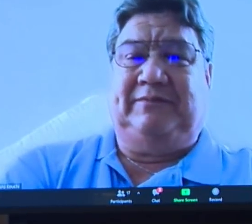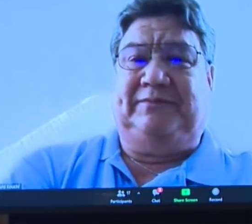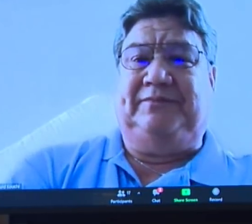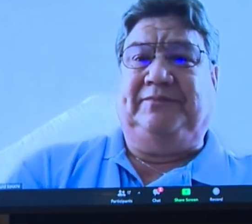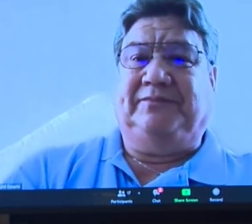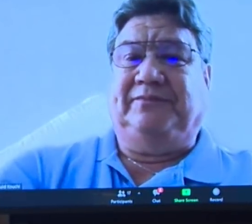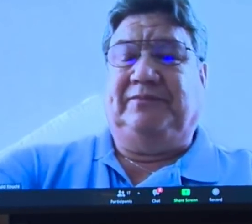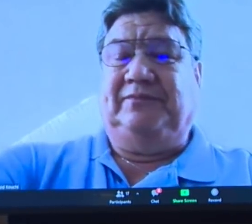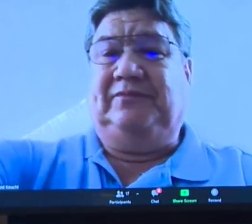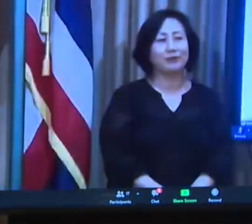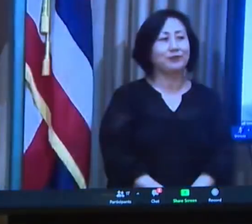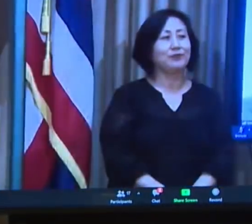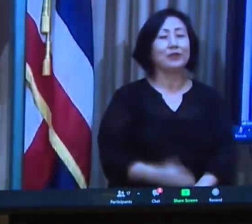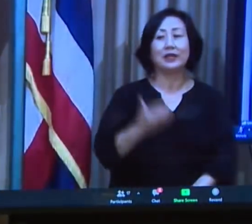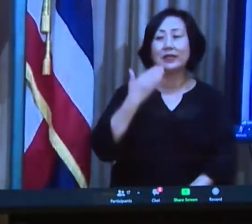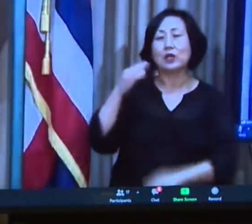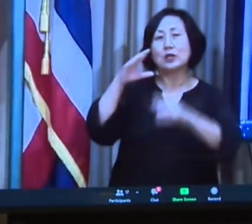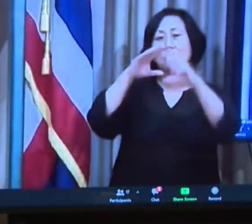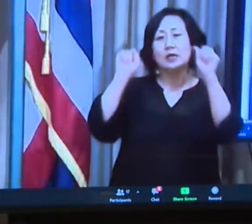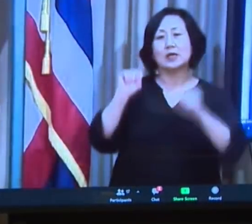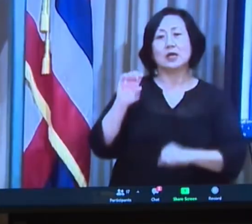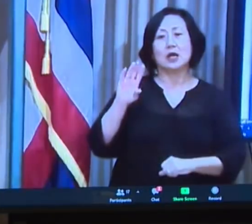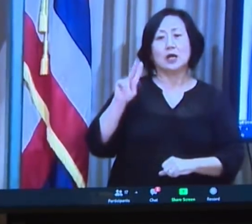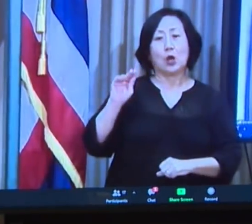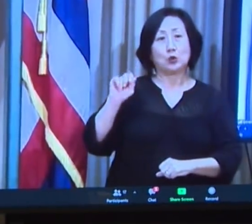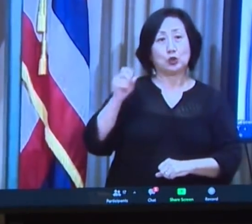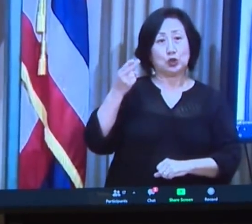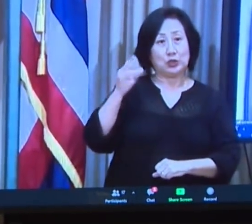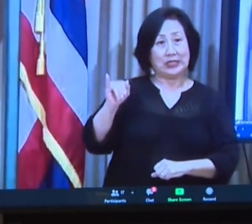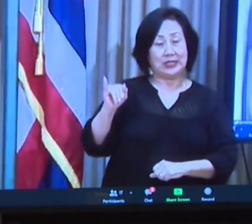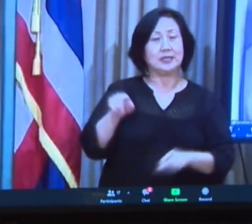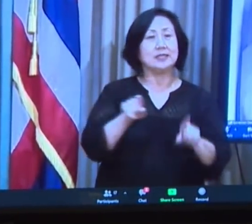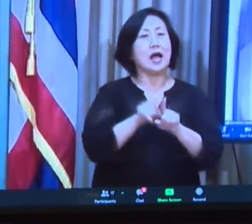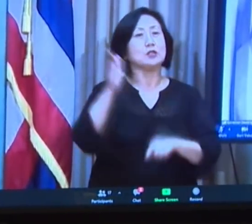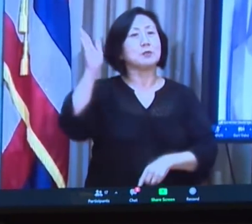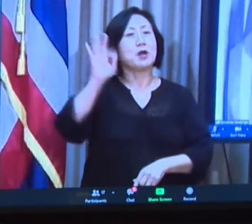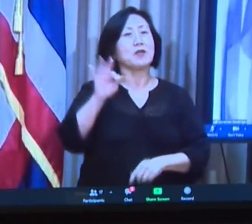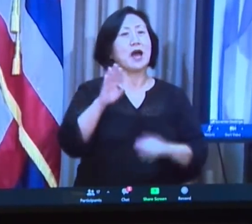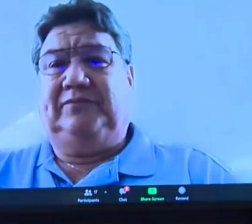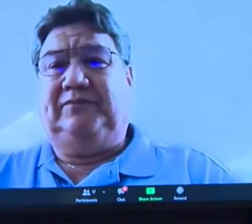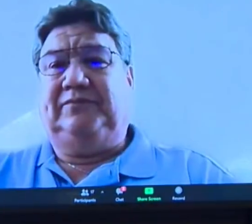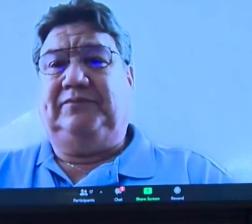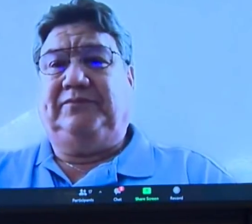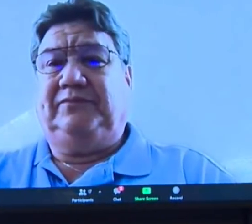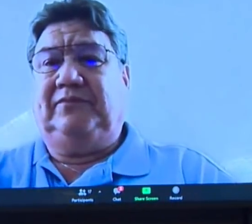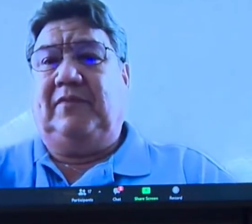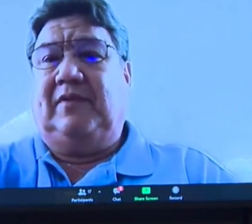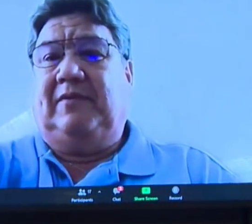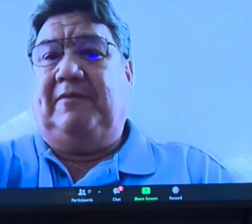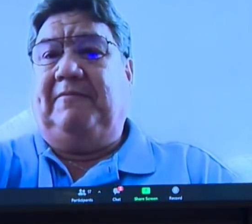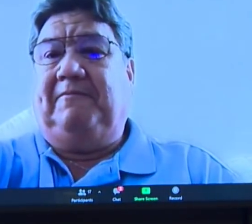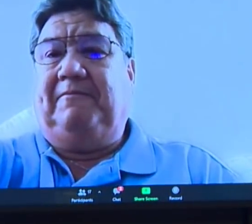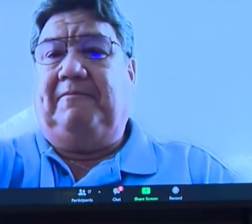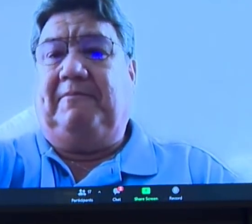much. Thank you, Senate President Kochi. We move on to Speaker of the House now, Scott Psyche. Can you hear us? Speaker?